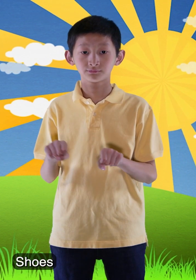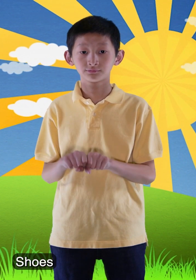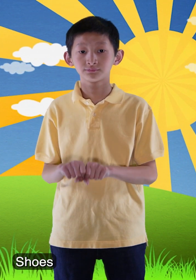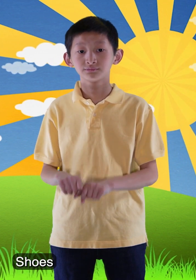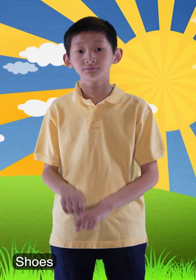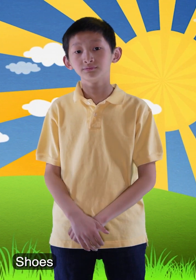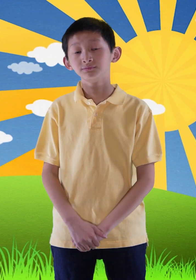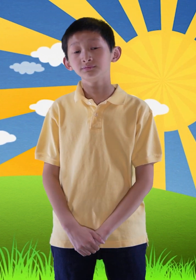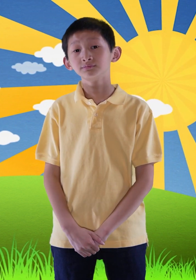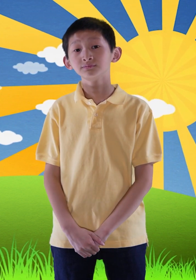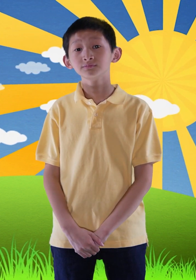Shoes.